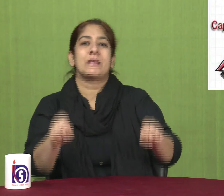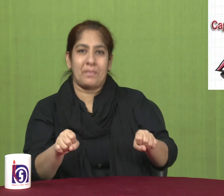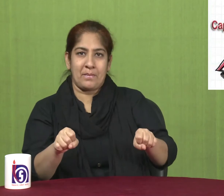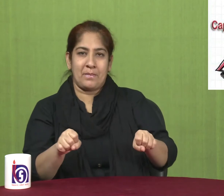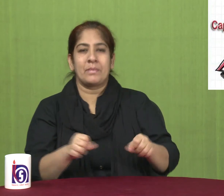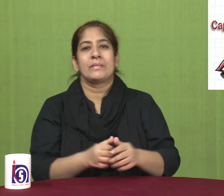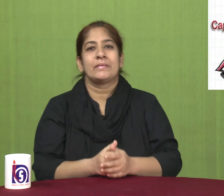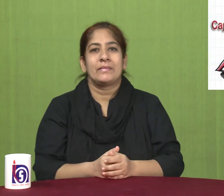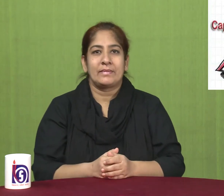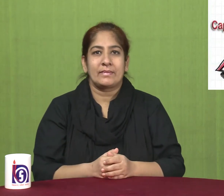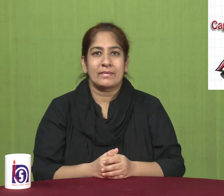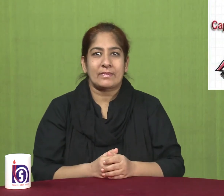Capital structure.